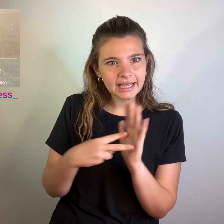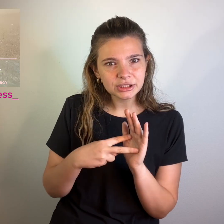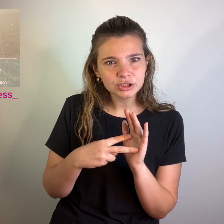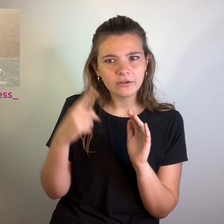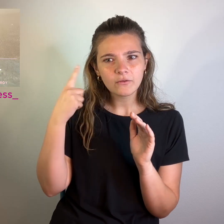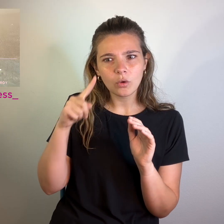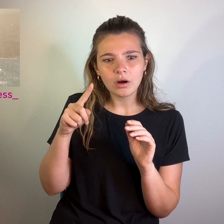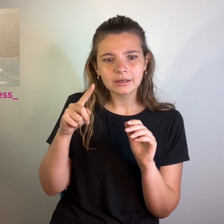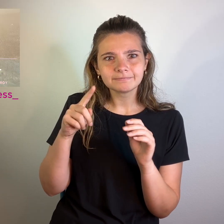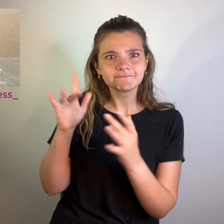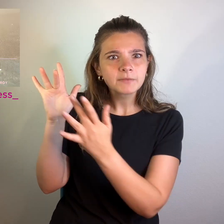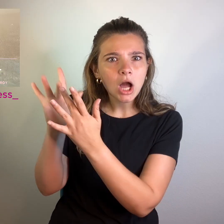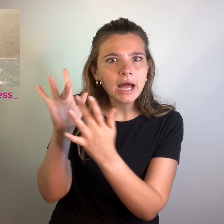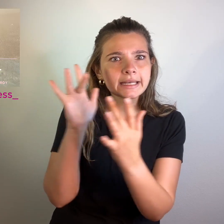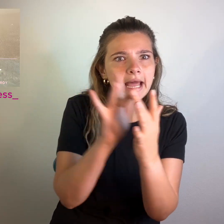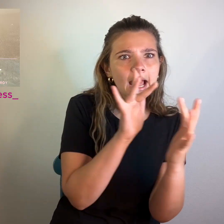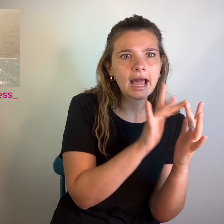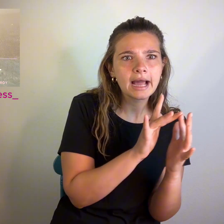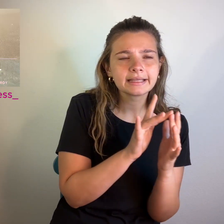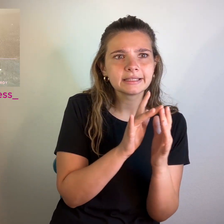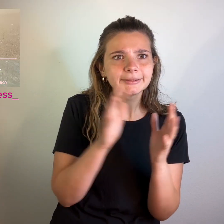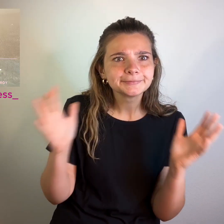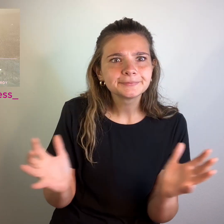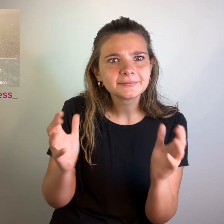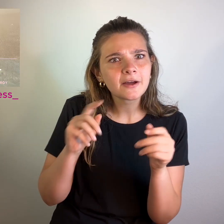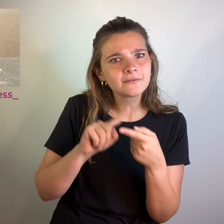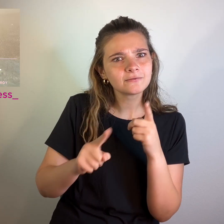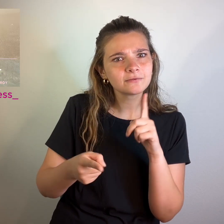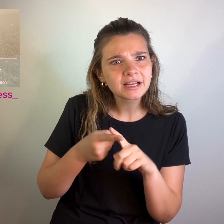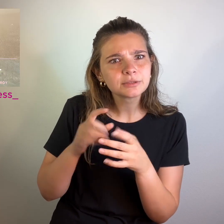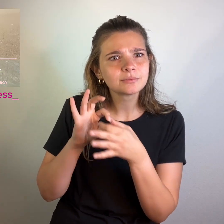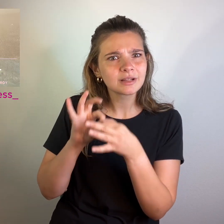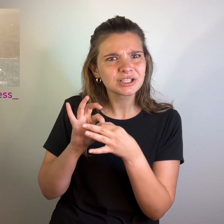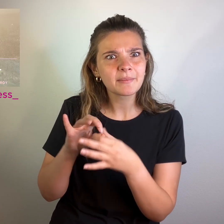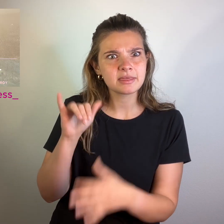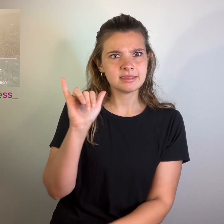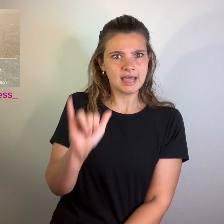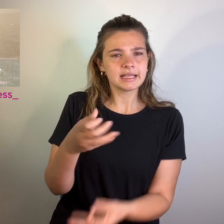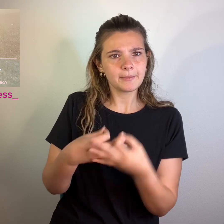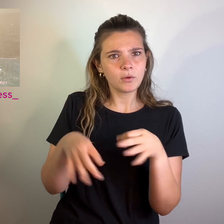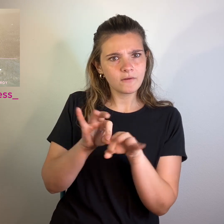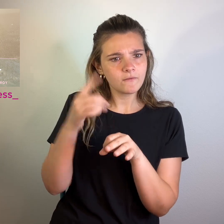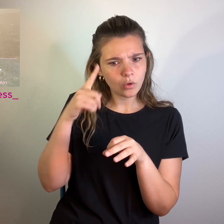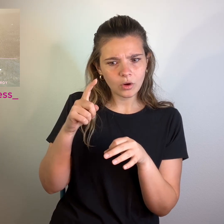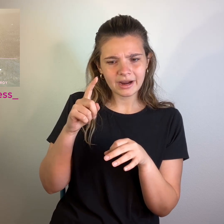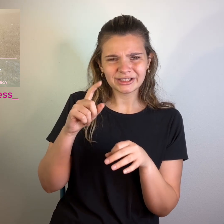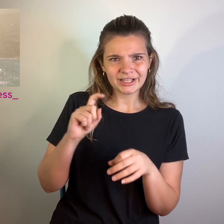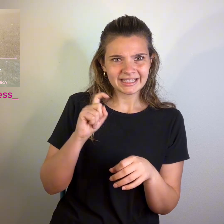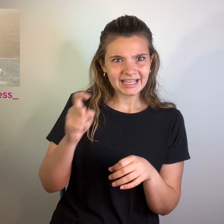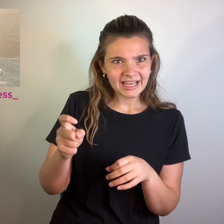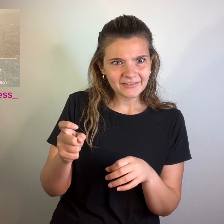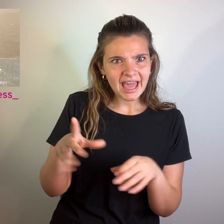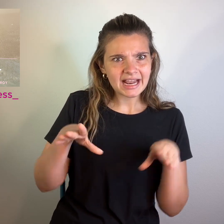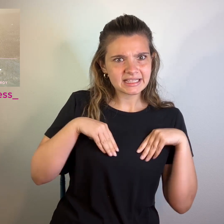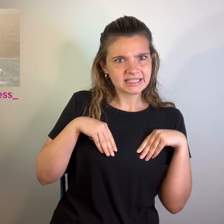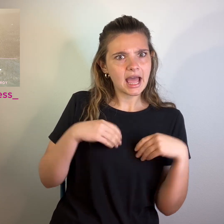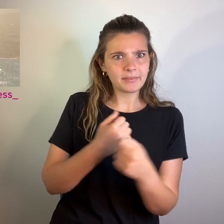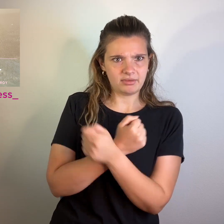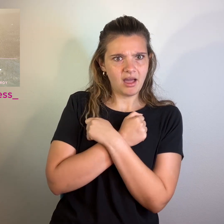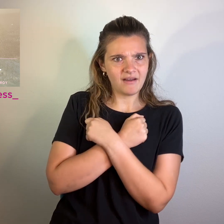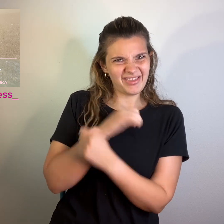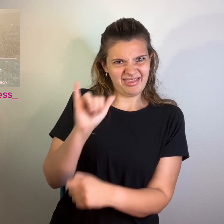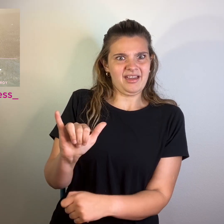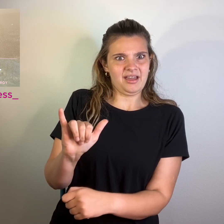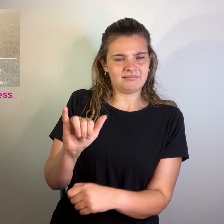those relationships, because that is really how you give and you receive love. I was talking to one of my friends earlier.